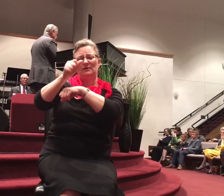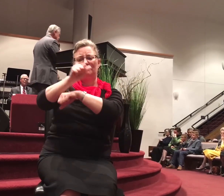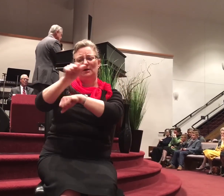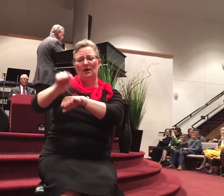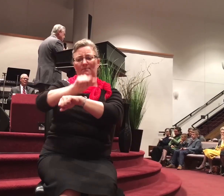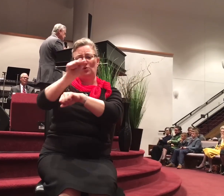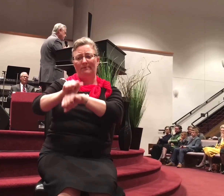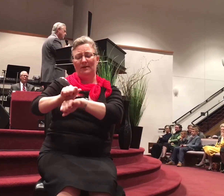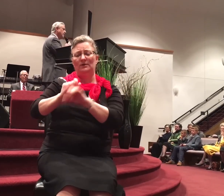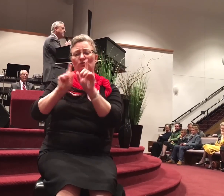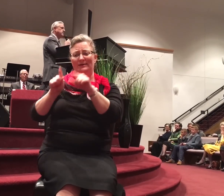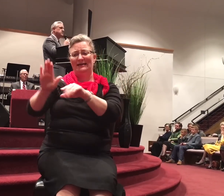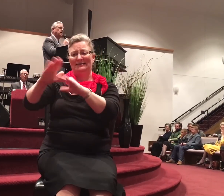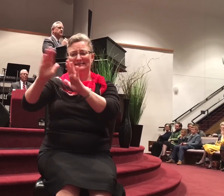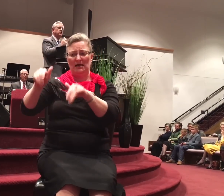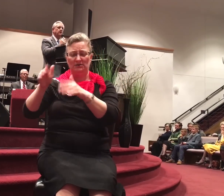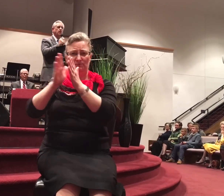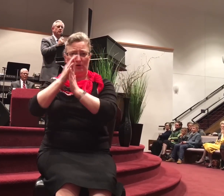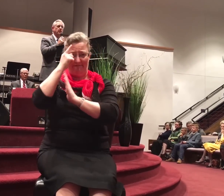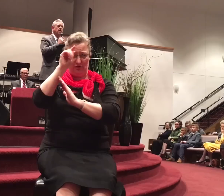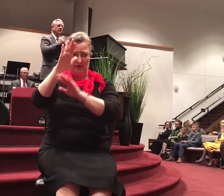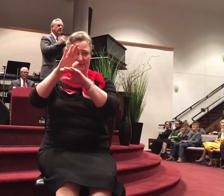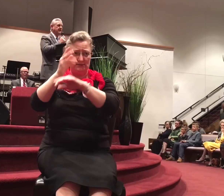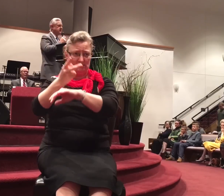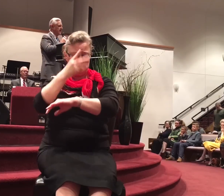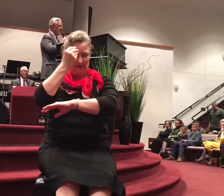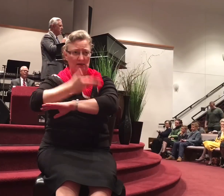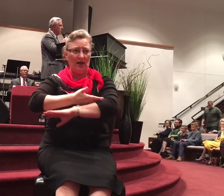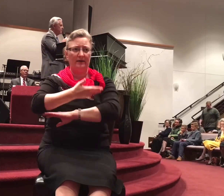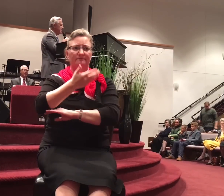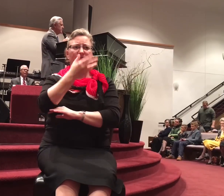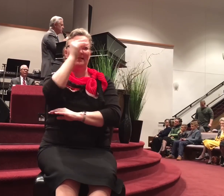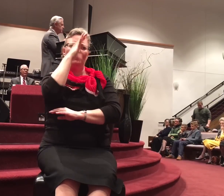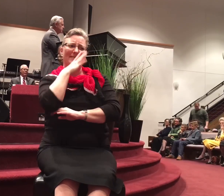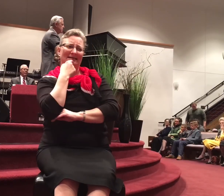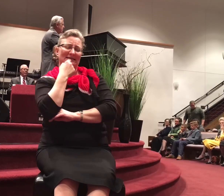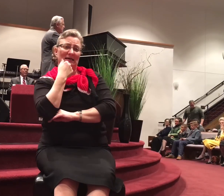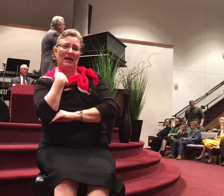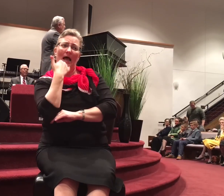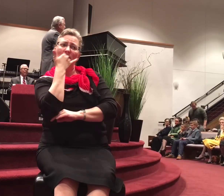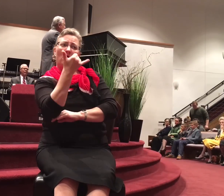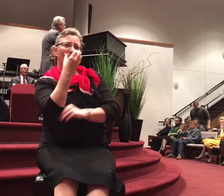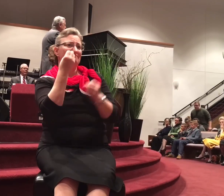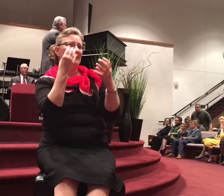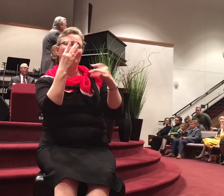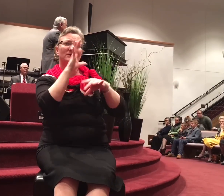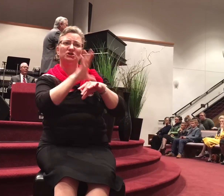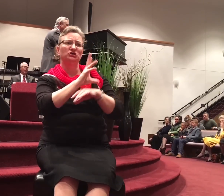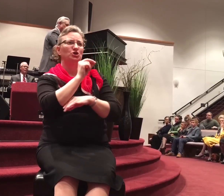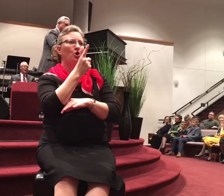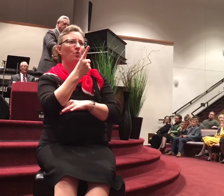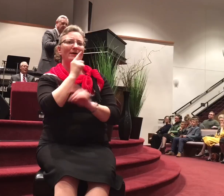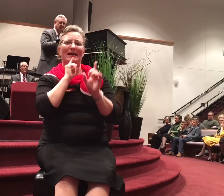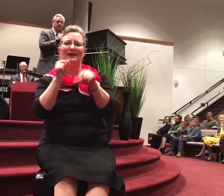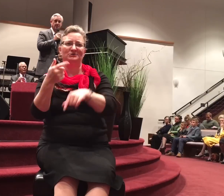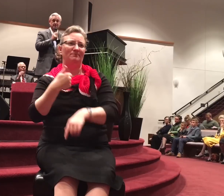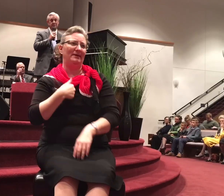going over to his house and praying for his son and so forth. He said, I called many churches, but no one would return the